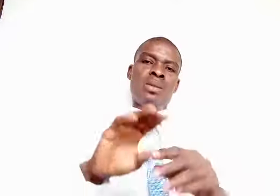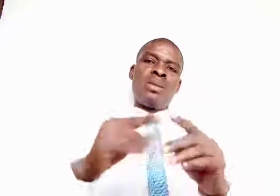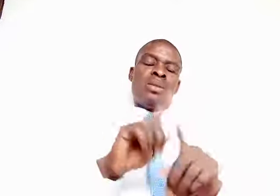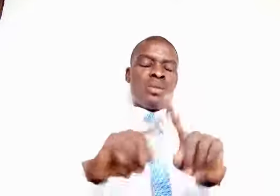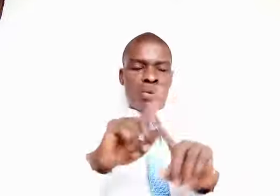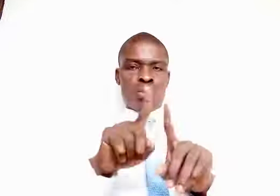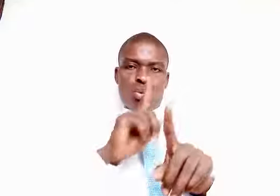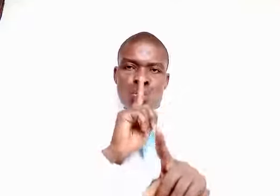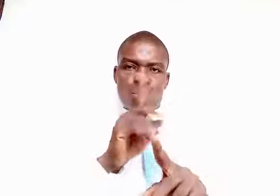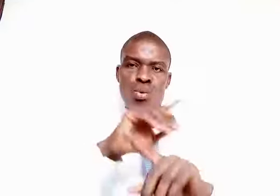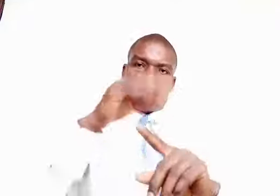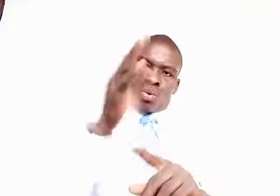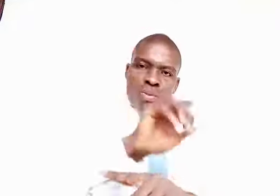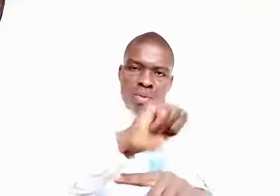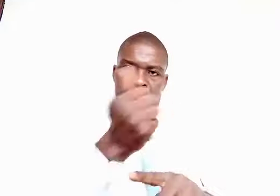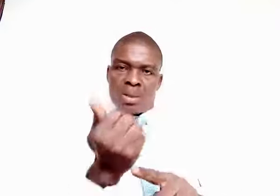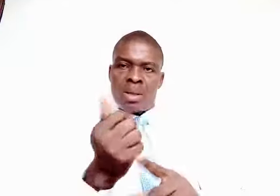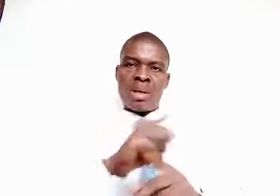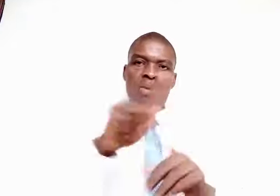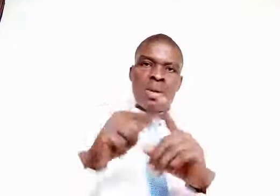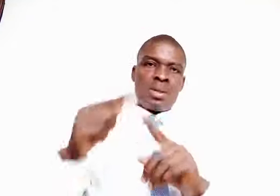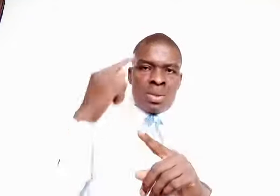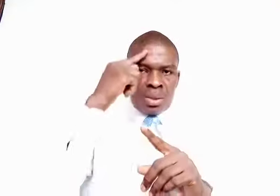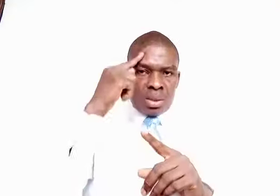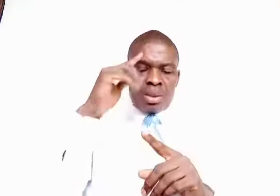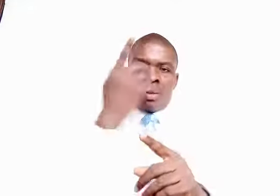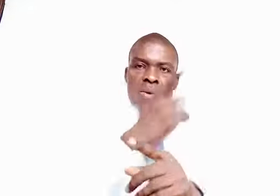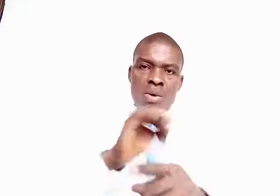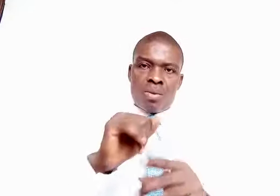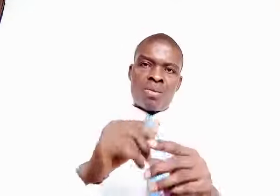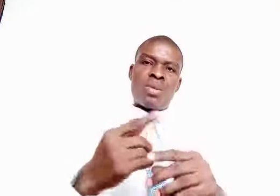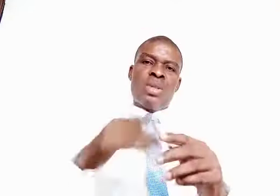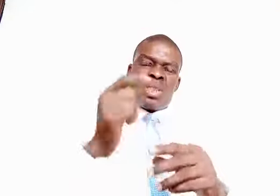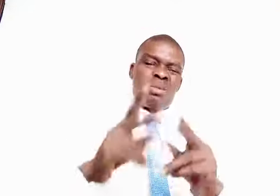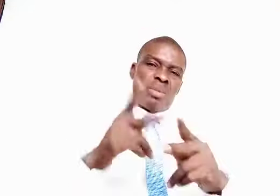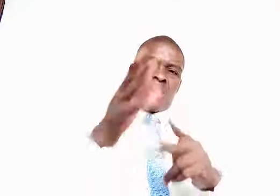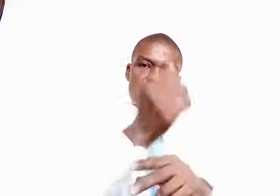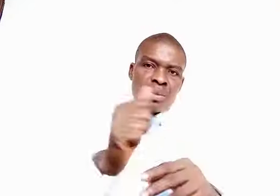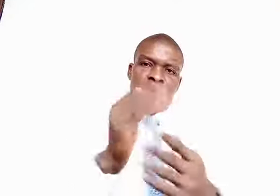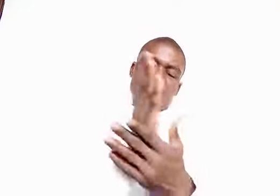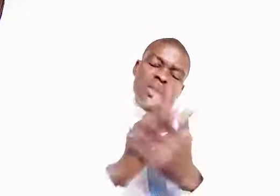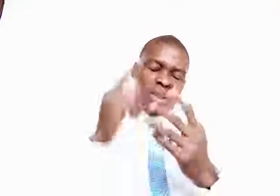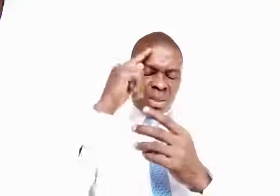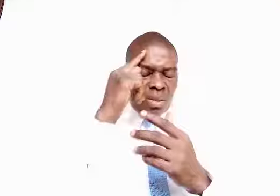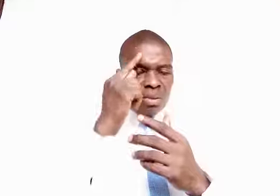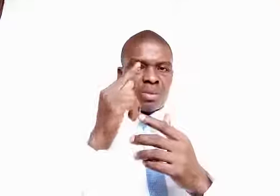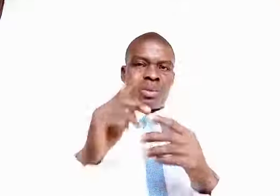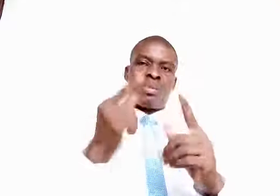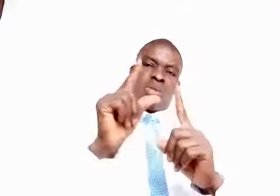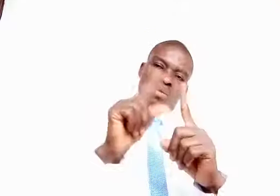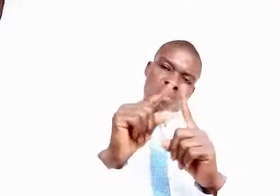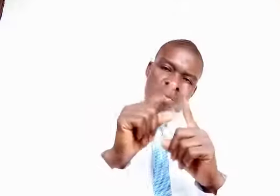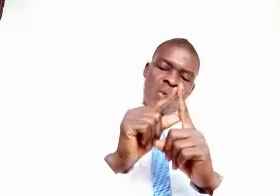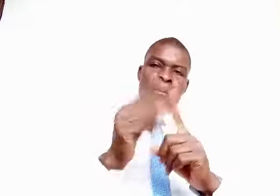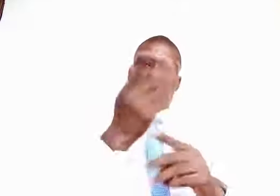another. When you think of definition, you probably think of something like a verb is a word which expresses an